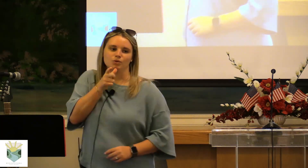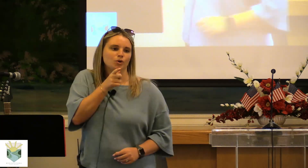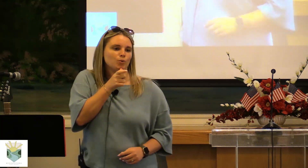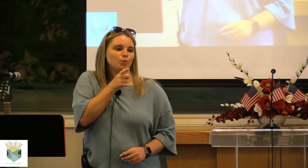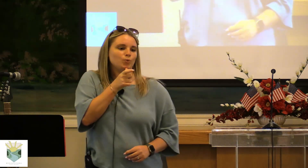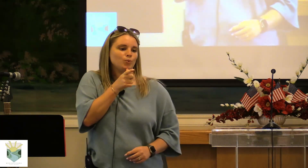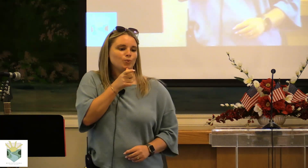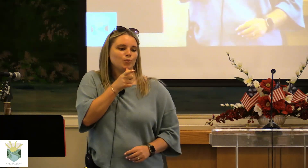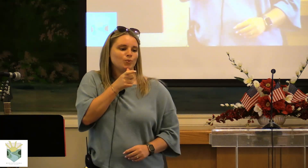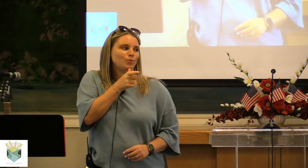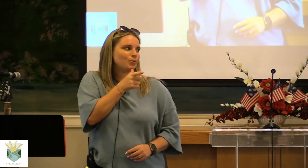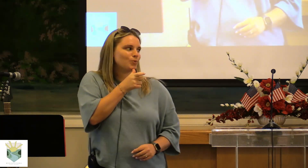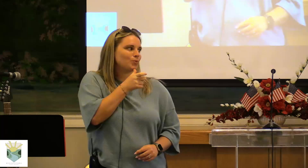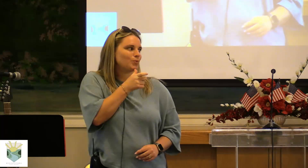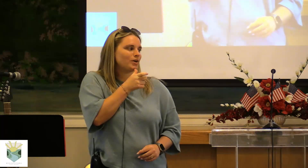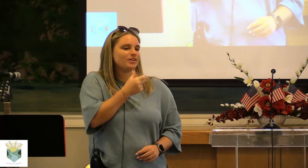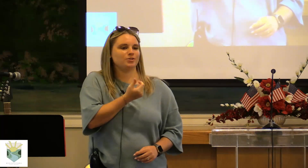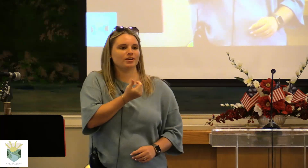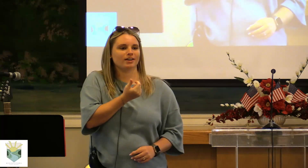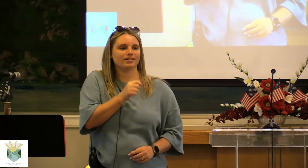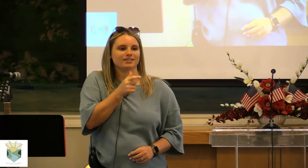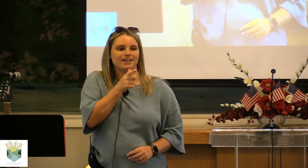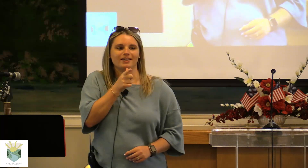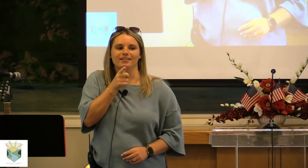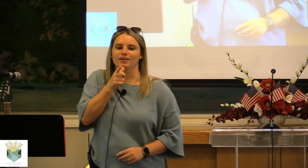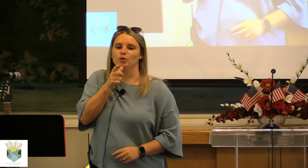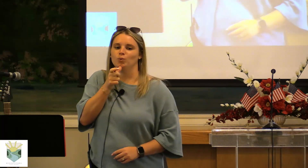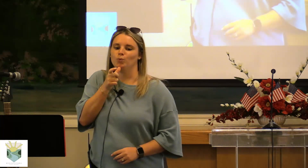Who. And then you can kind of like say it like.